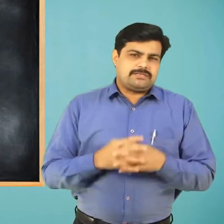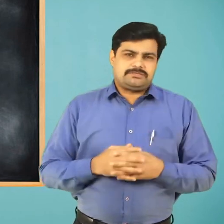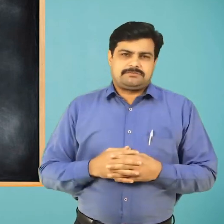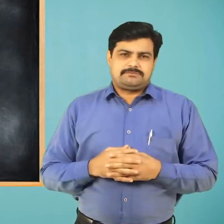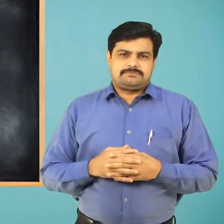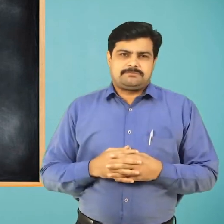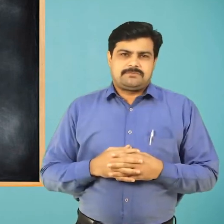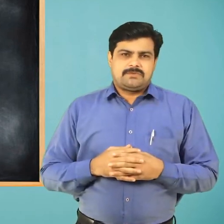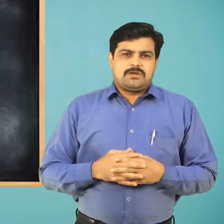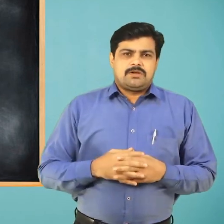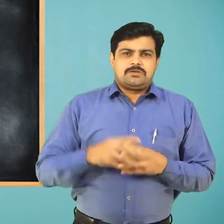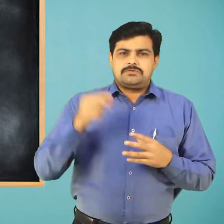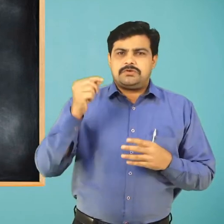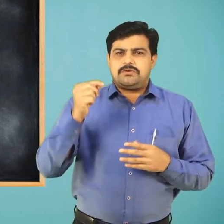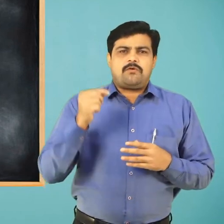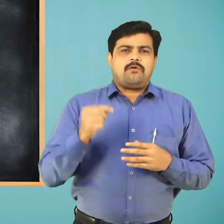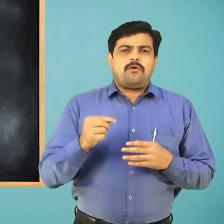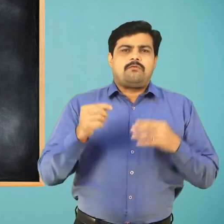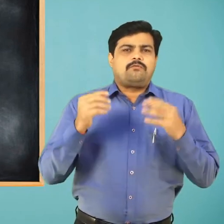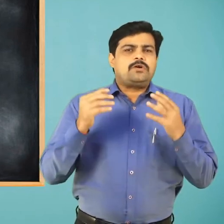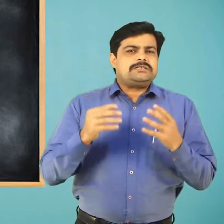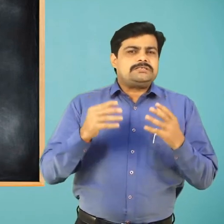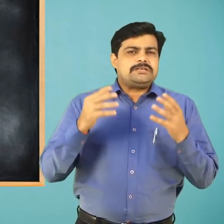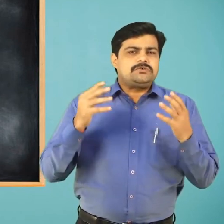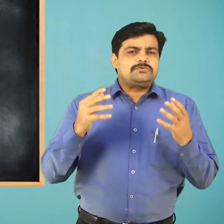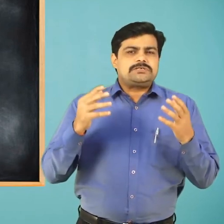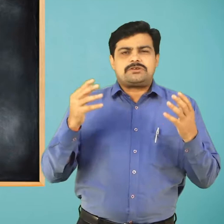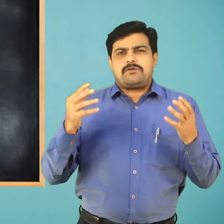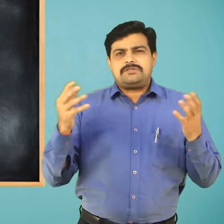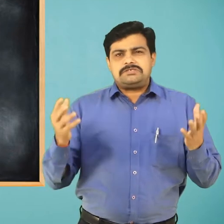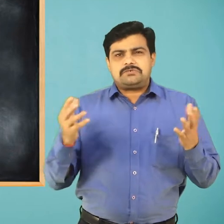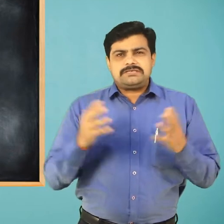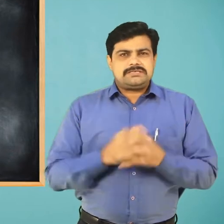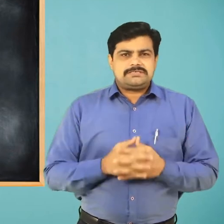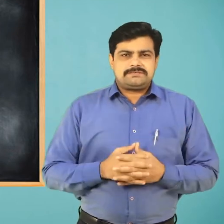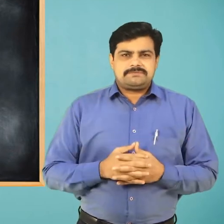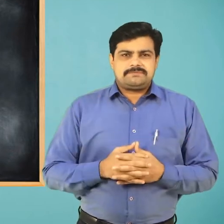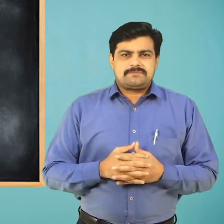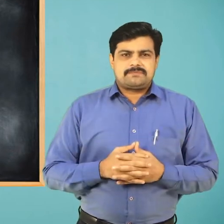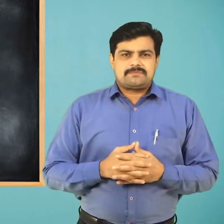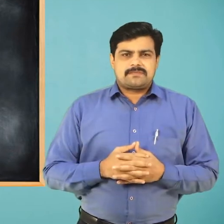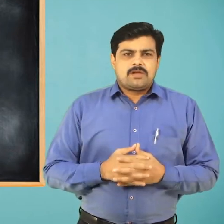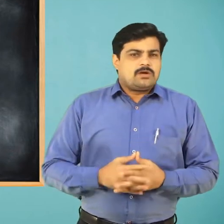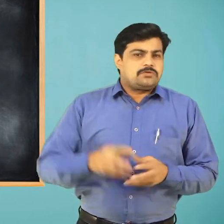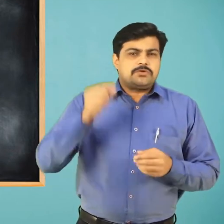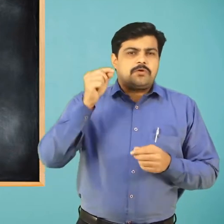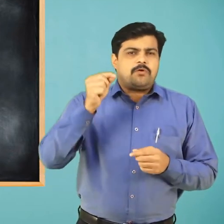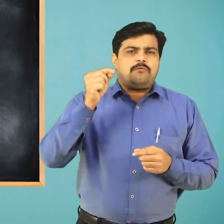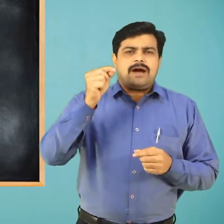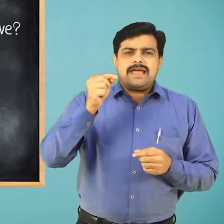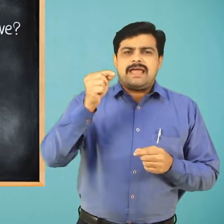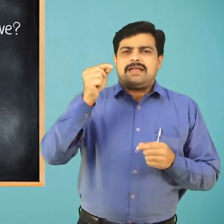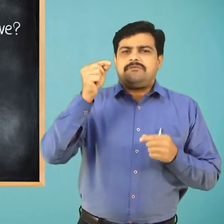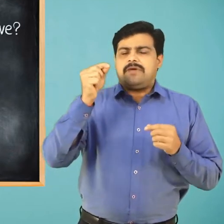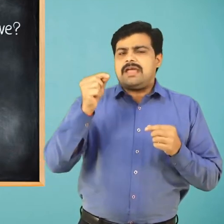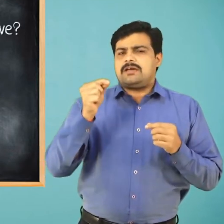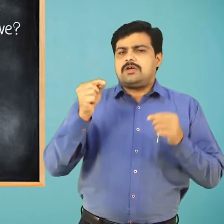question. Do you know what is the uses of these voices? Do you know why and where do